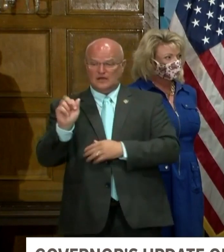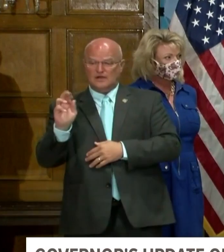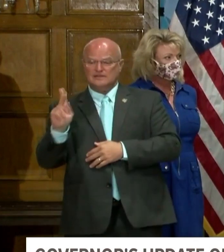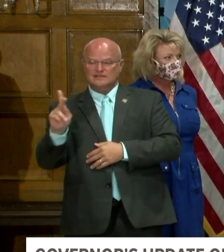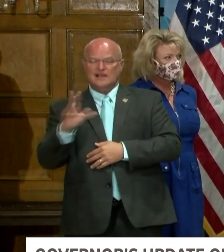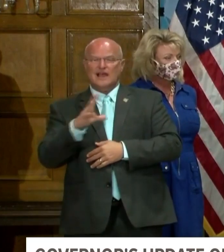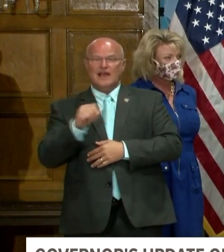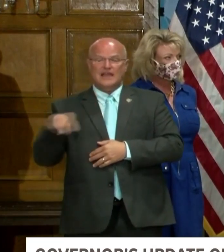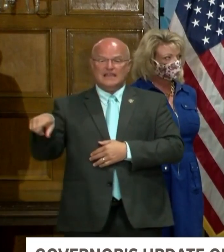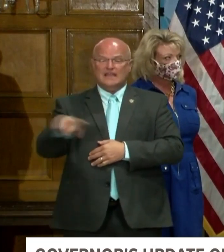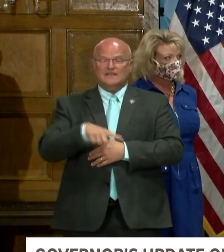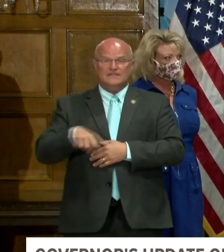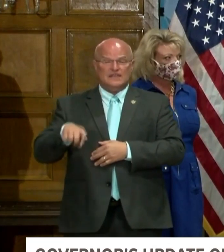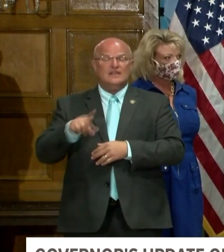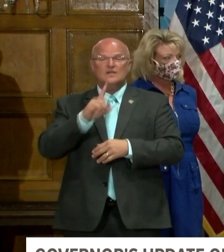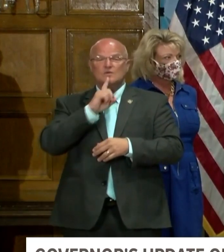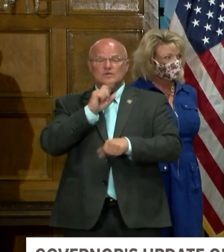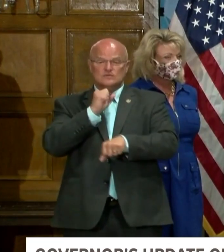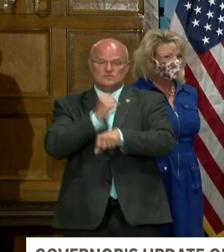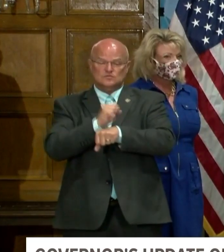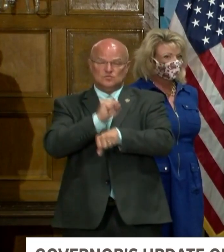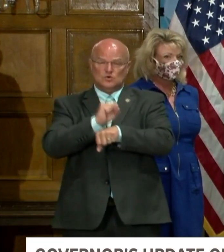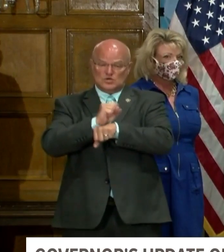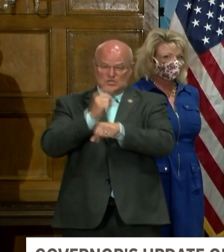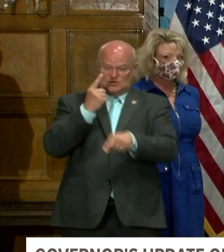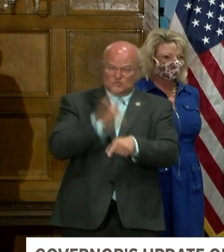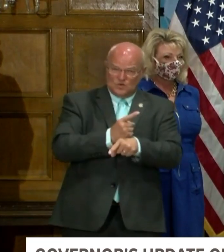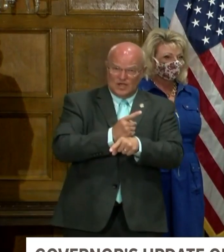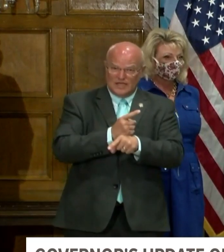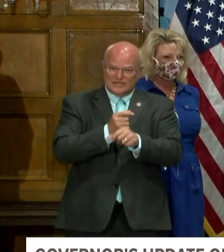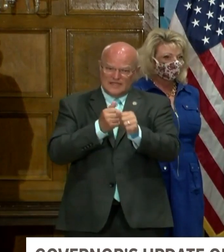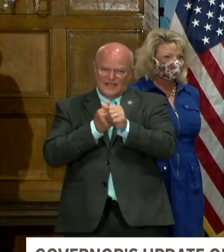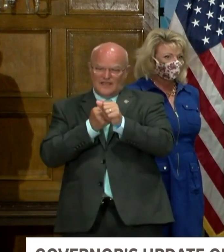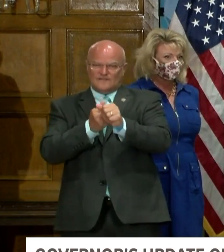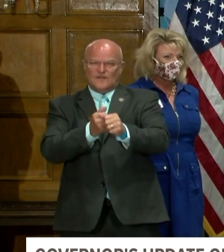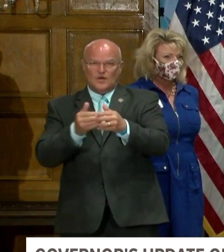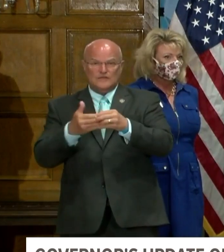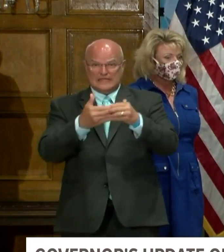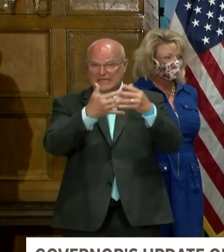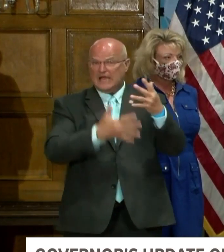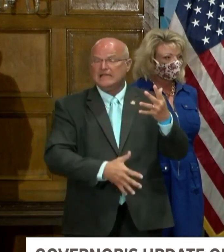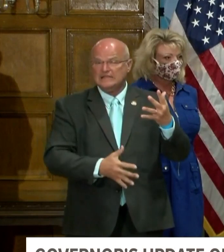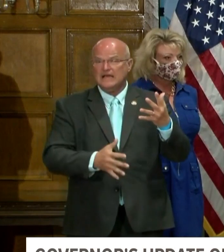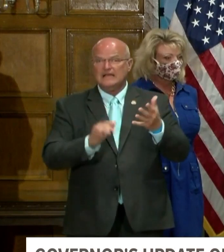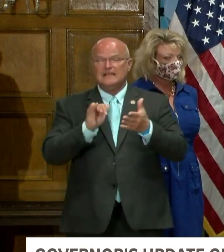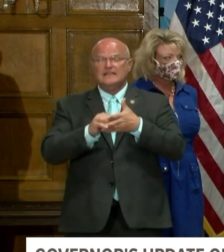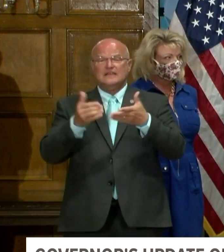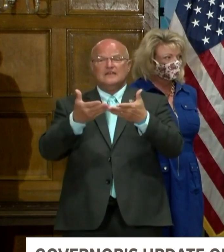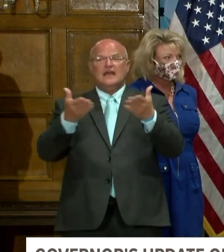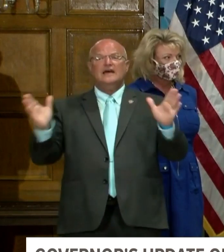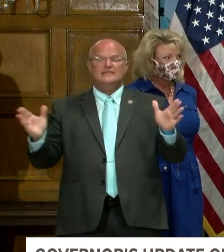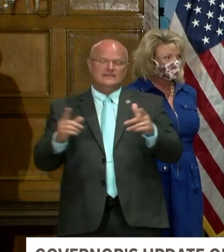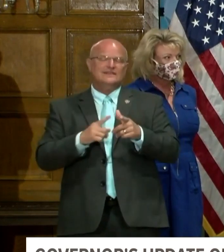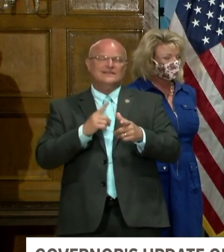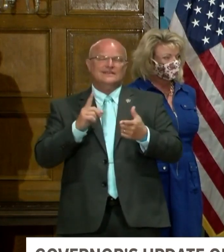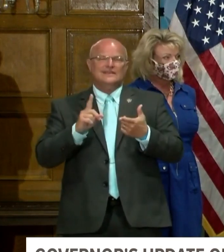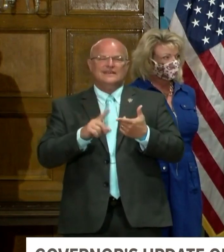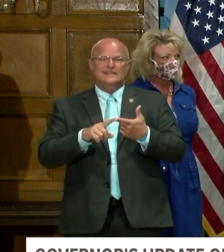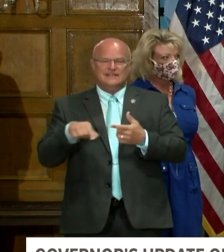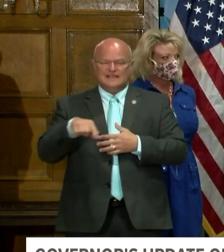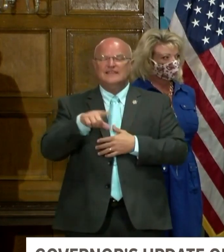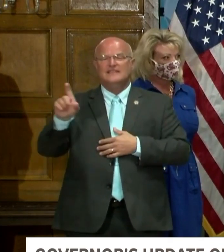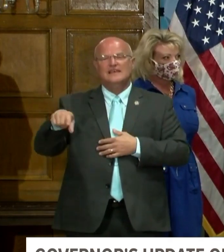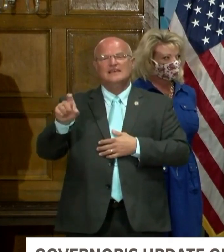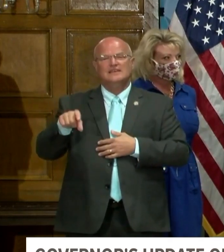that if they are making the right effort, if they're following those guidelines that are out there, that